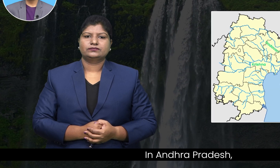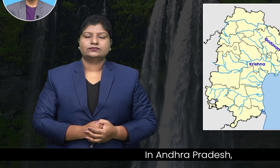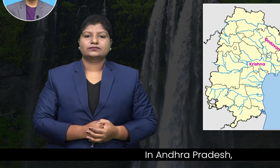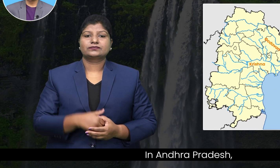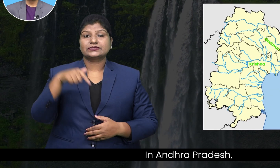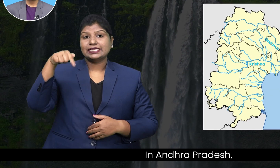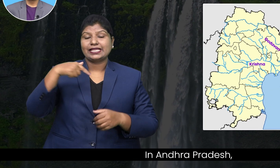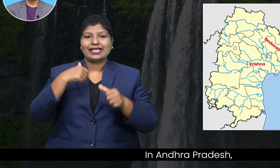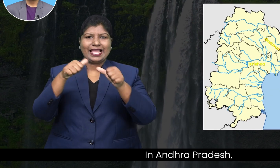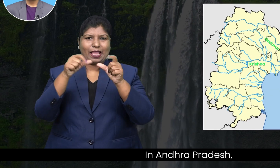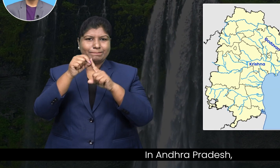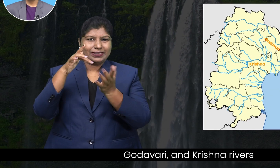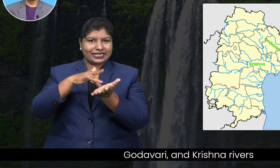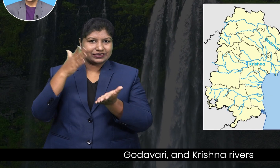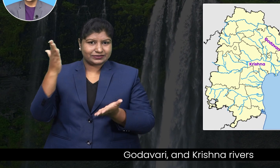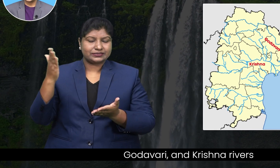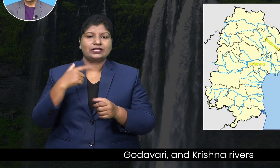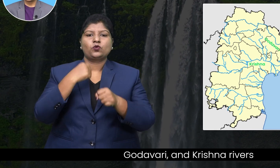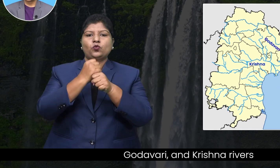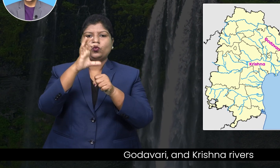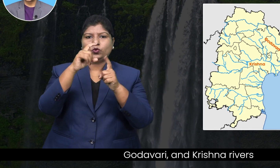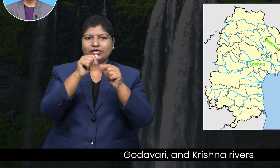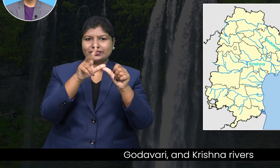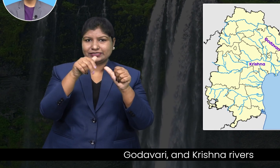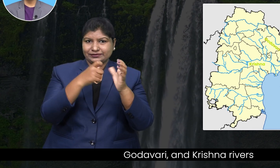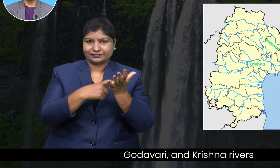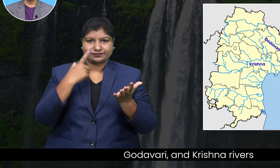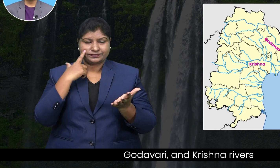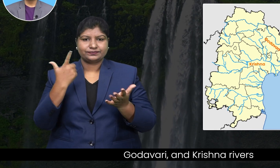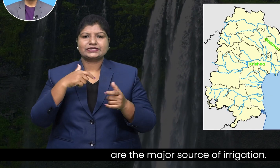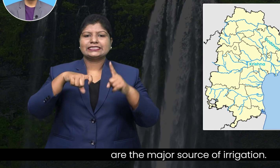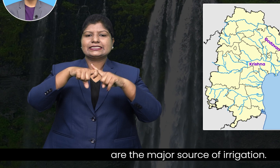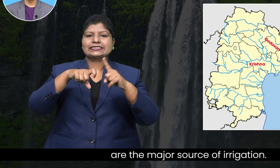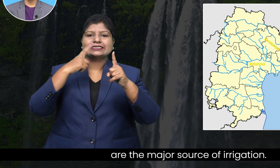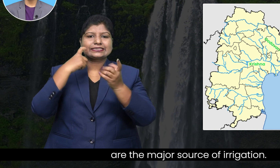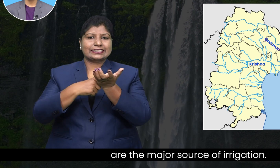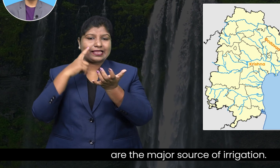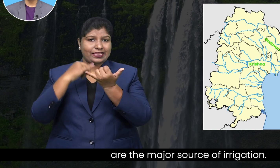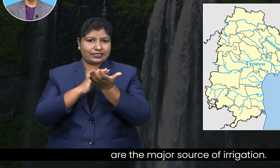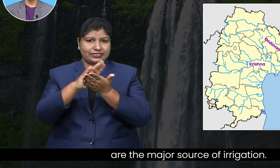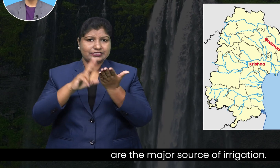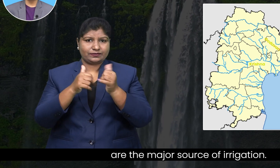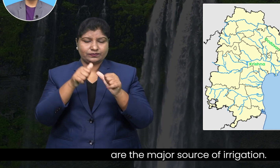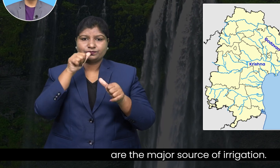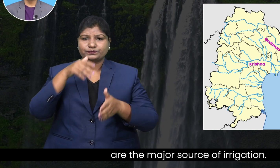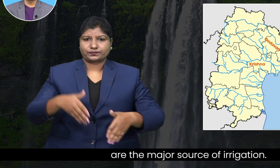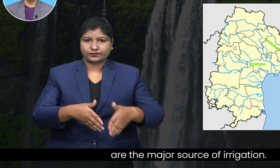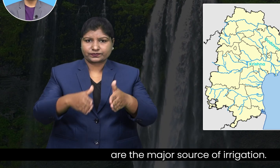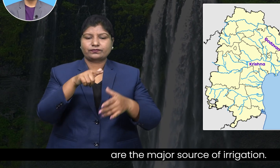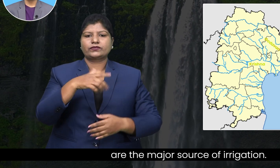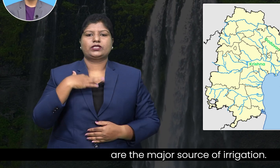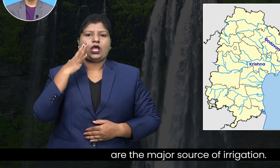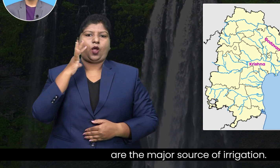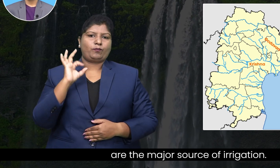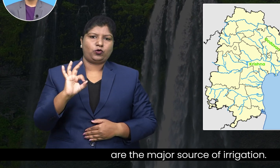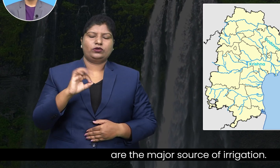In Andhra Pradesh, Godavari and Krishna rivers are the major source of irrigation.